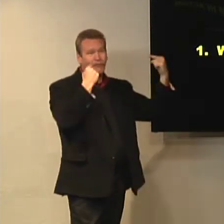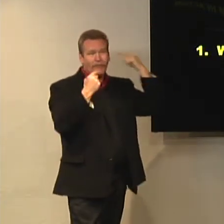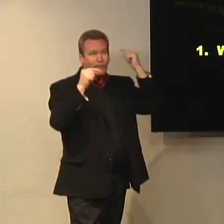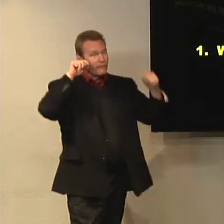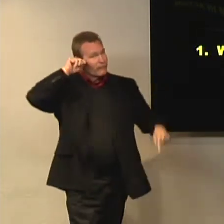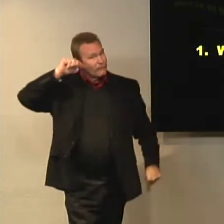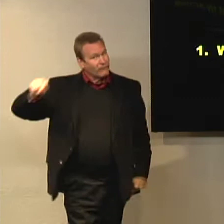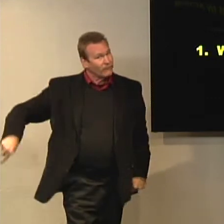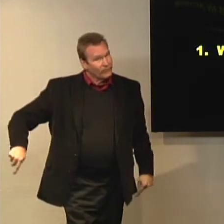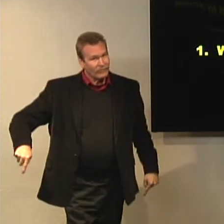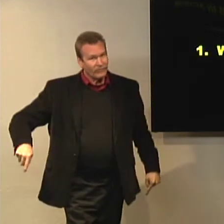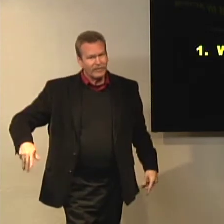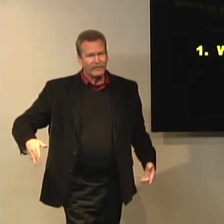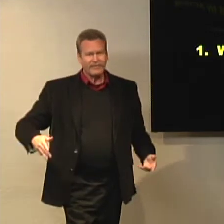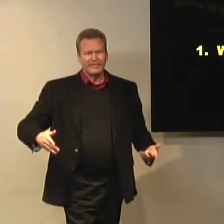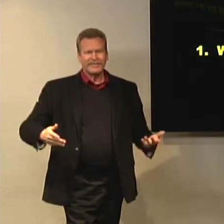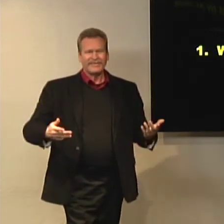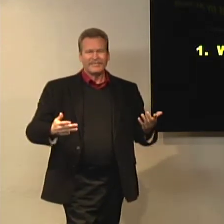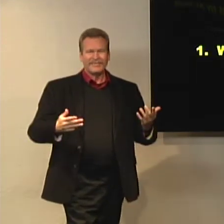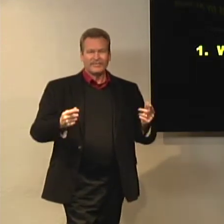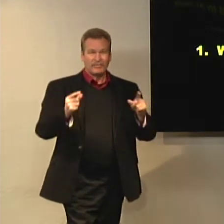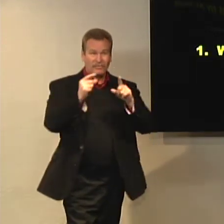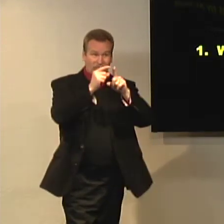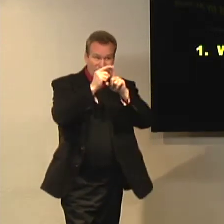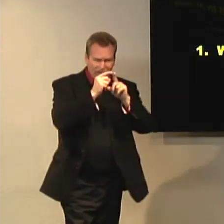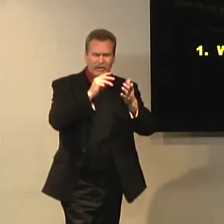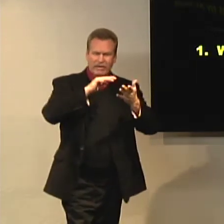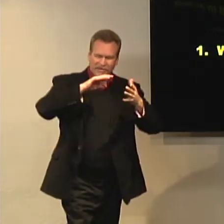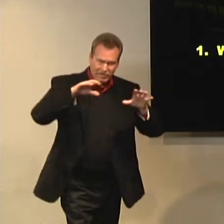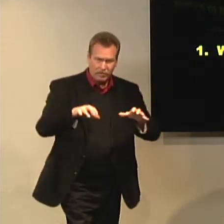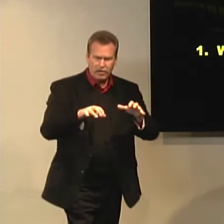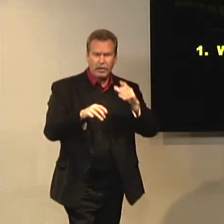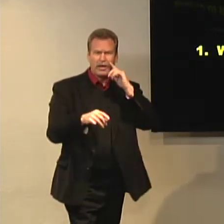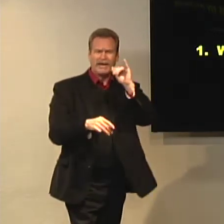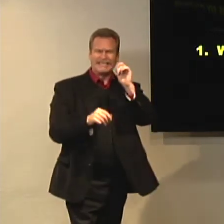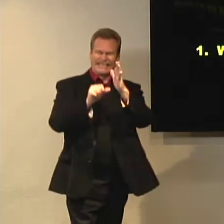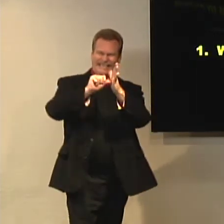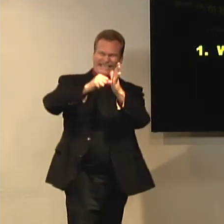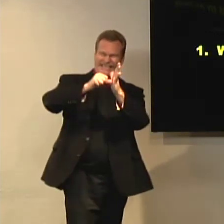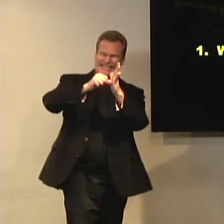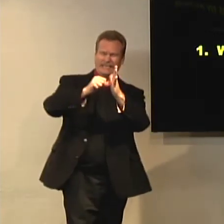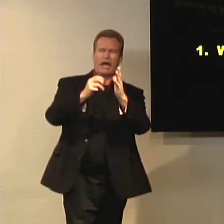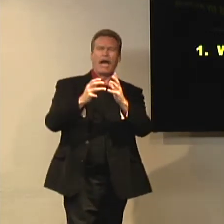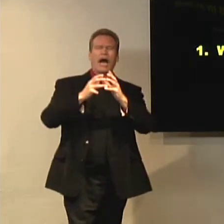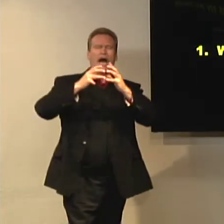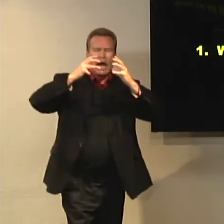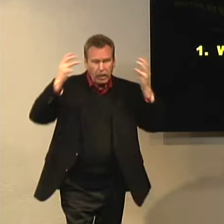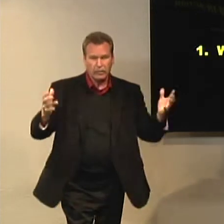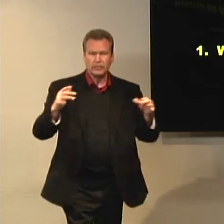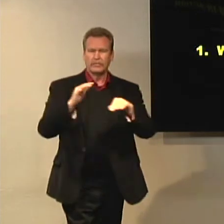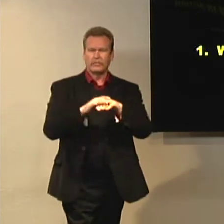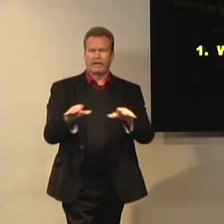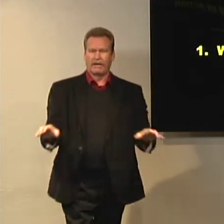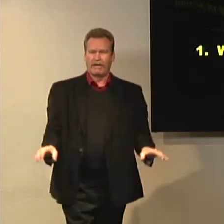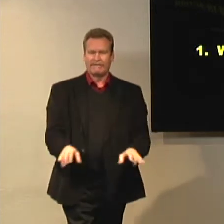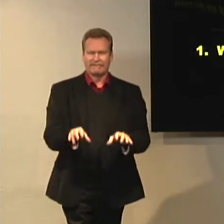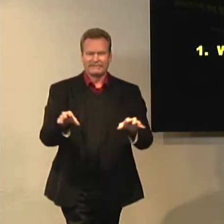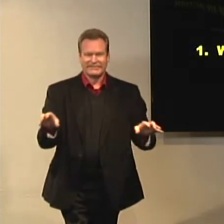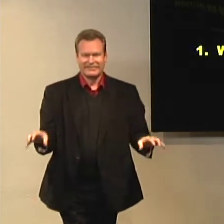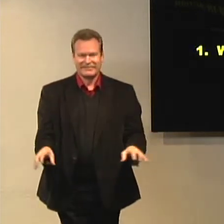in the word and it goes one ear and out the other, the word is worthless. And so James emphasizes the